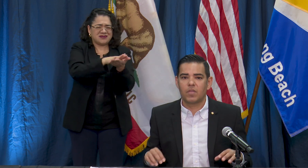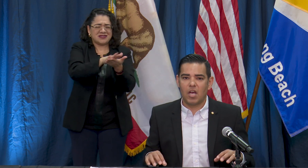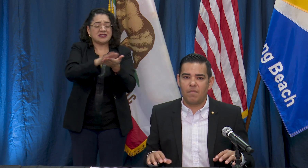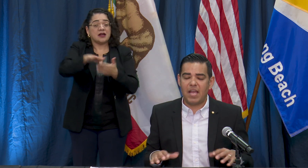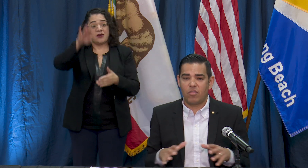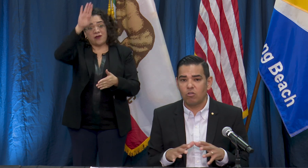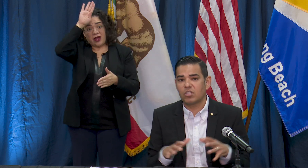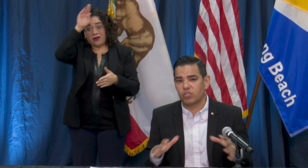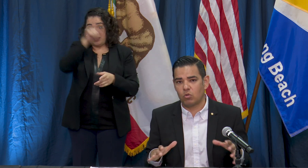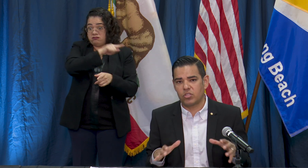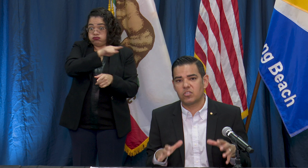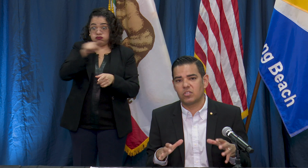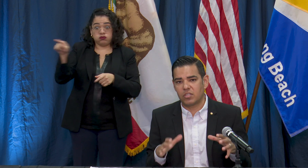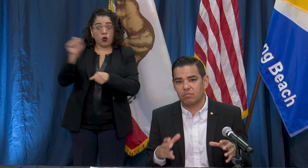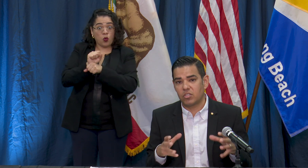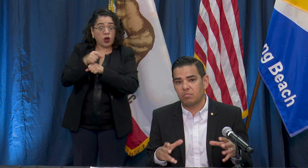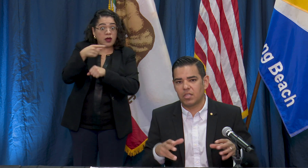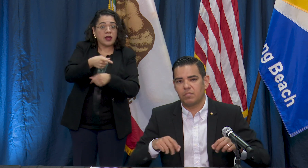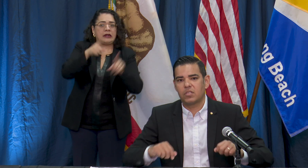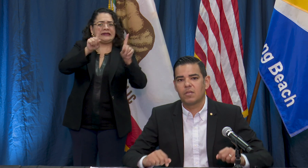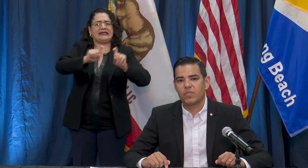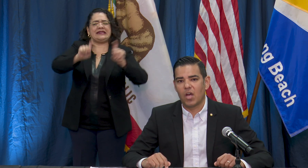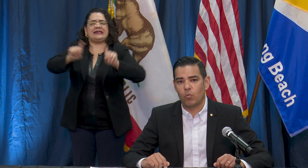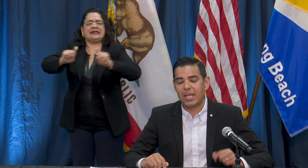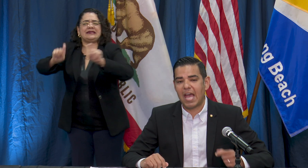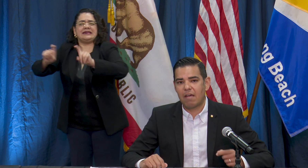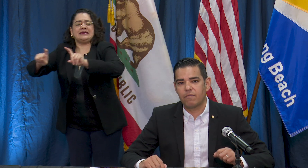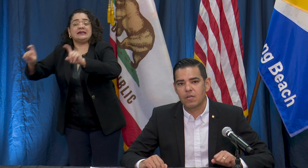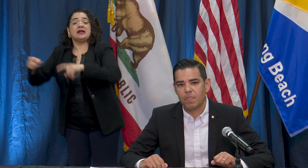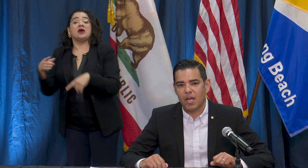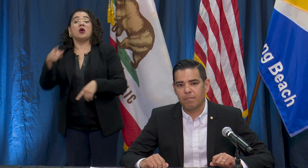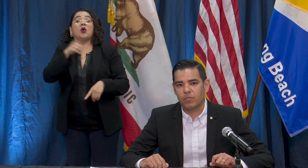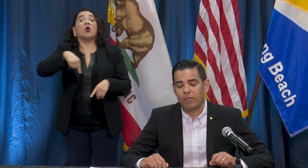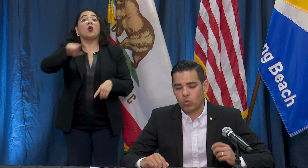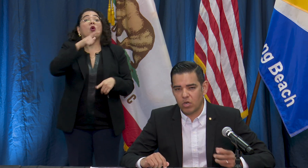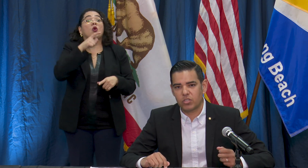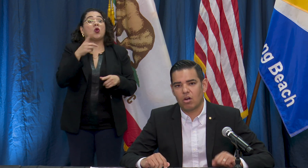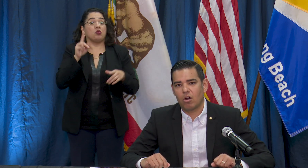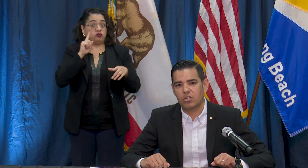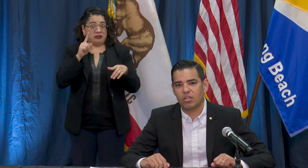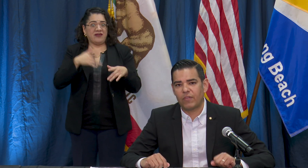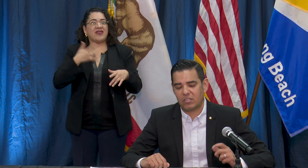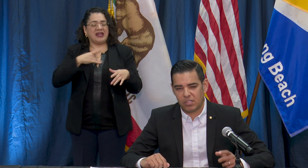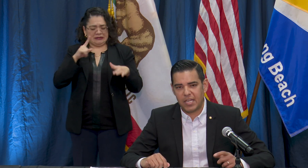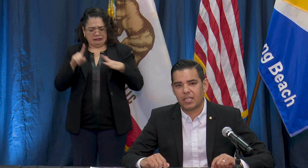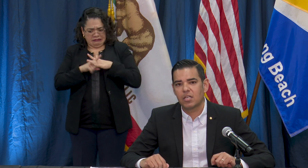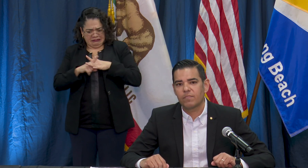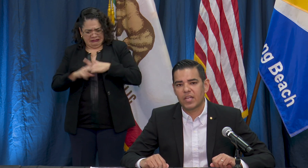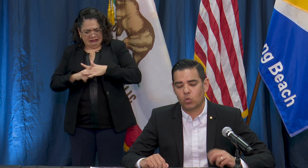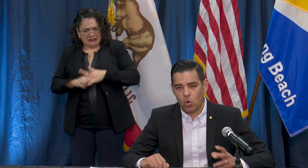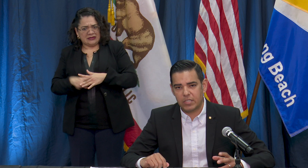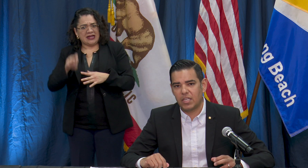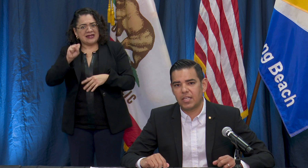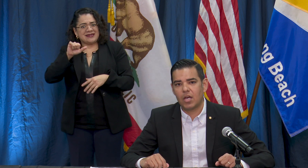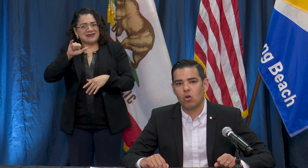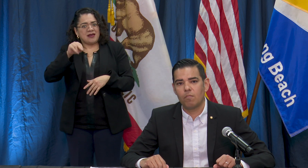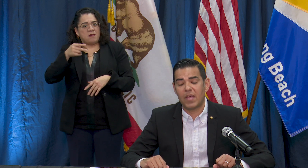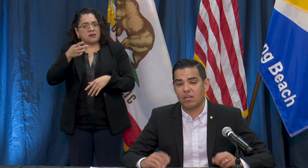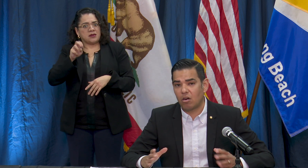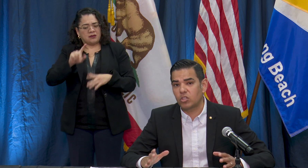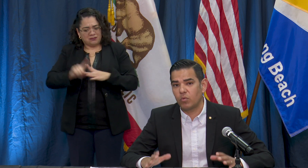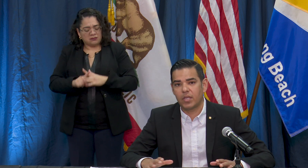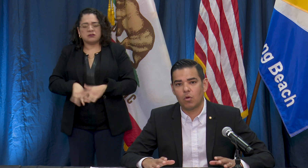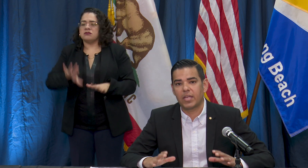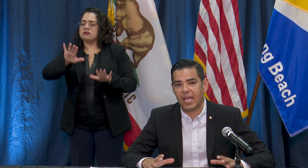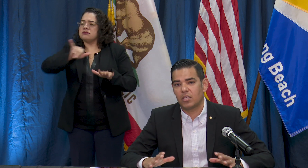tested. And those that have shown symptoms, we have, of course, are self-isolating and quarantined at home